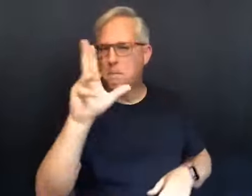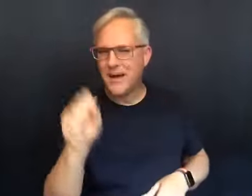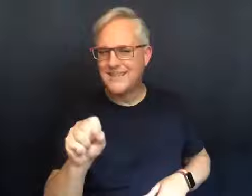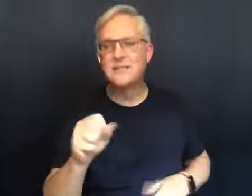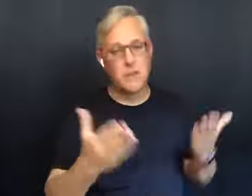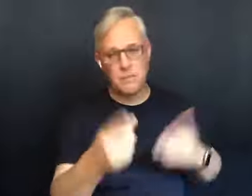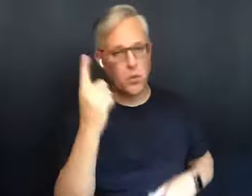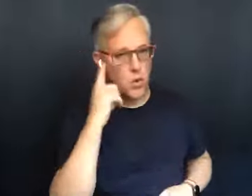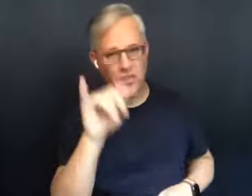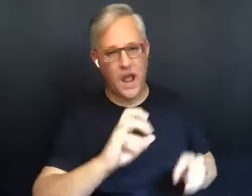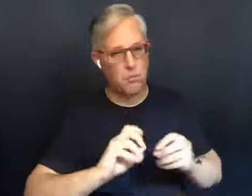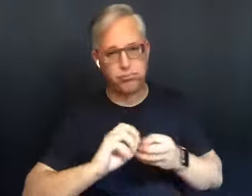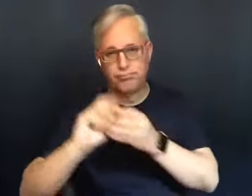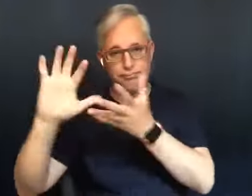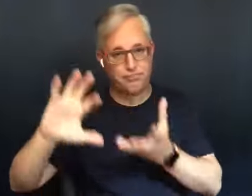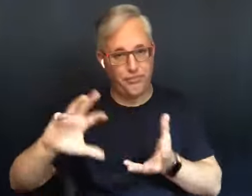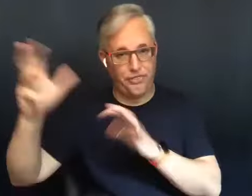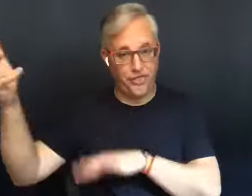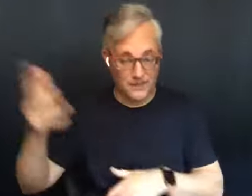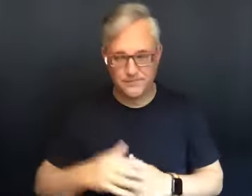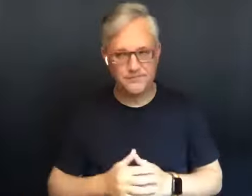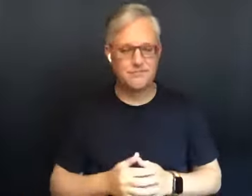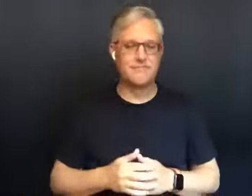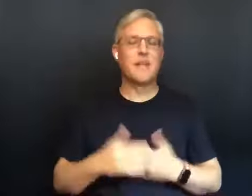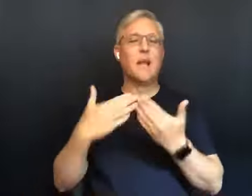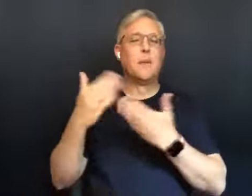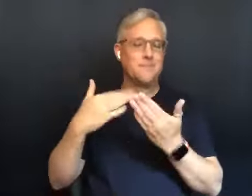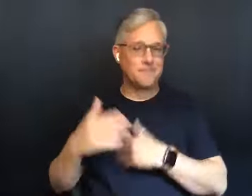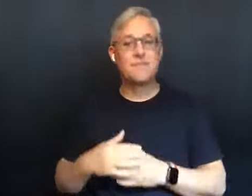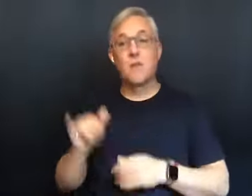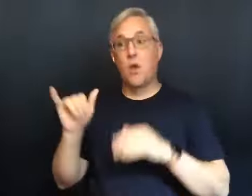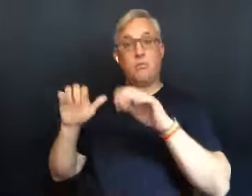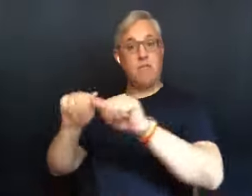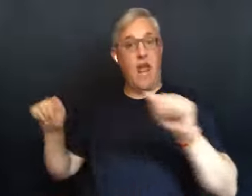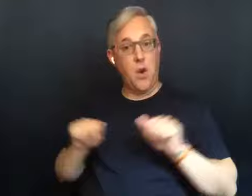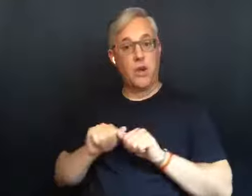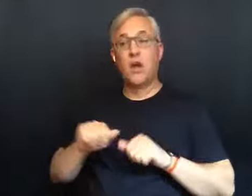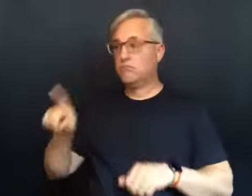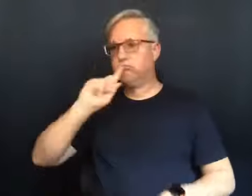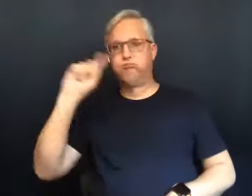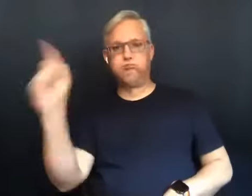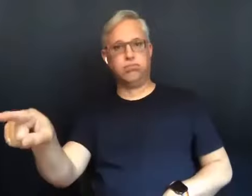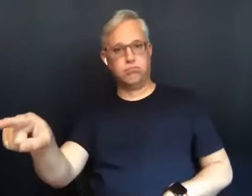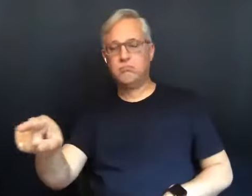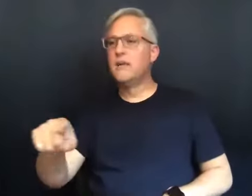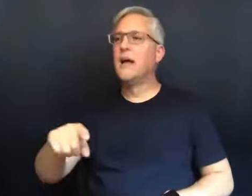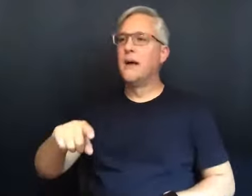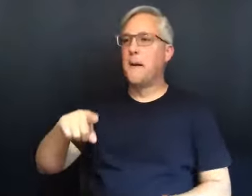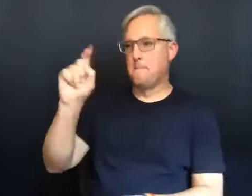some buses in San Diego, some money to pay for the buses. You might have heard about it. I don't know.